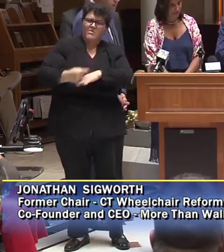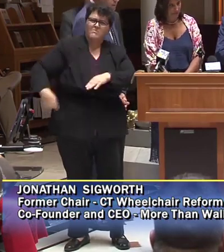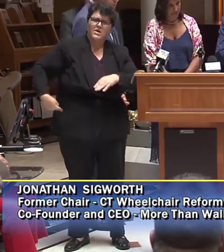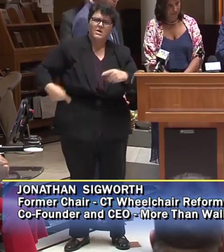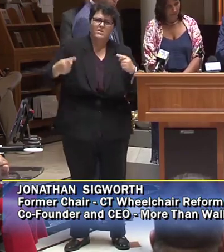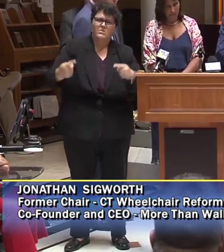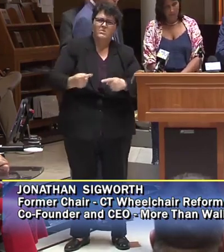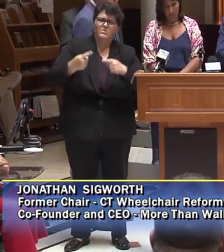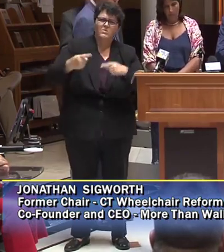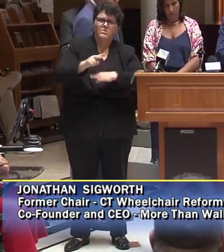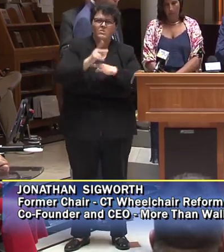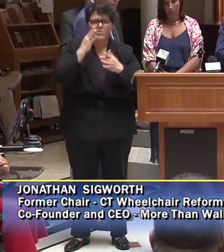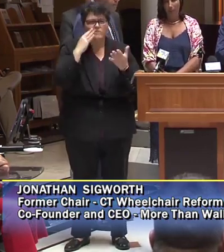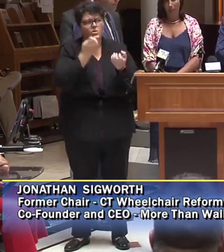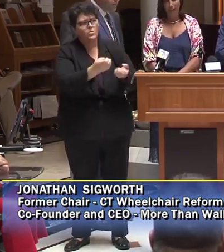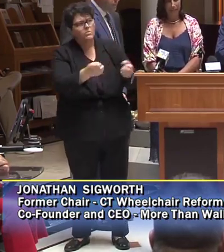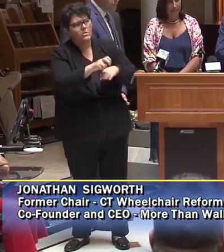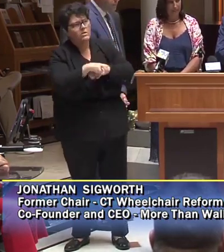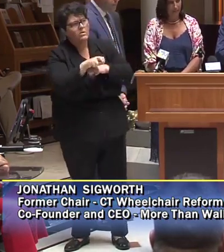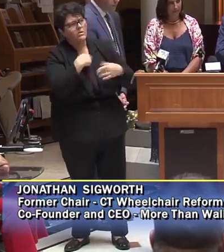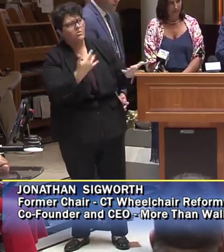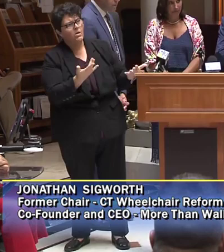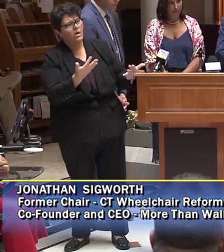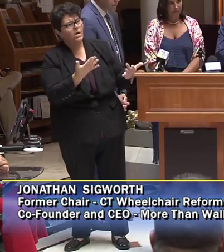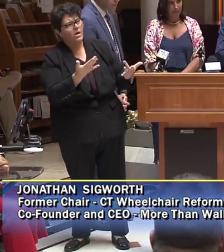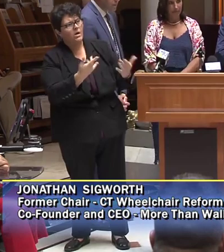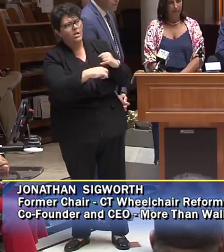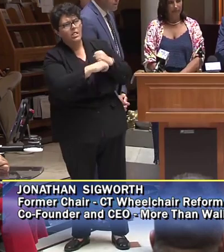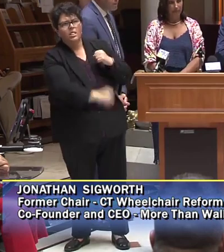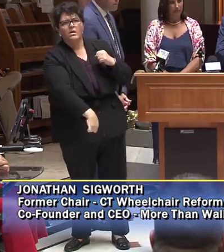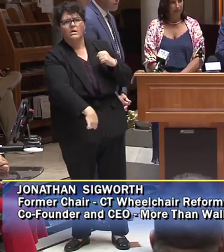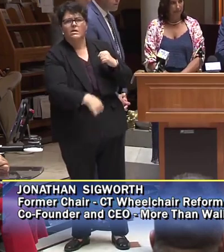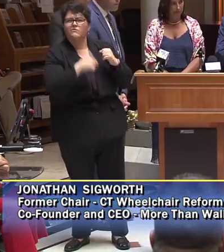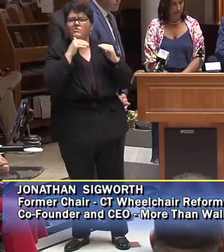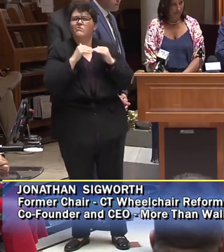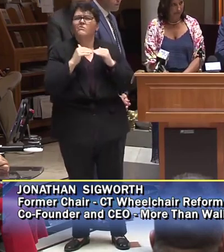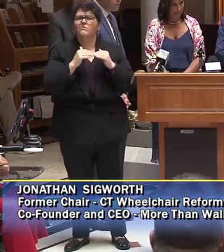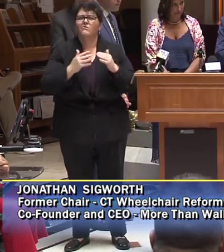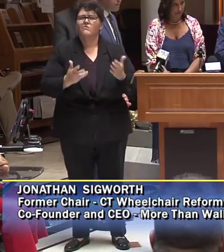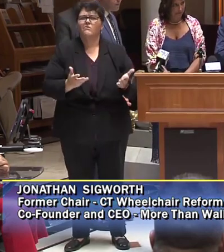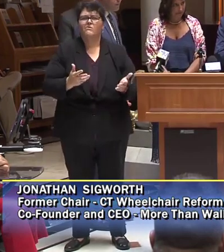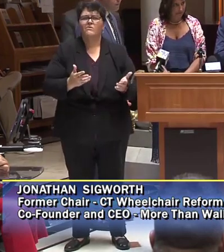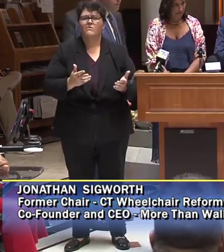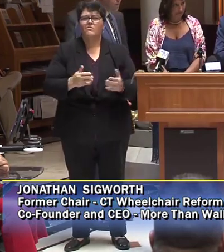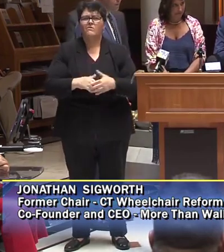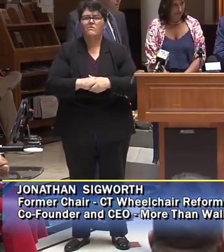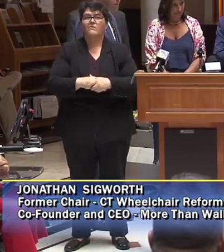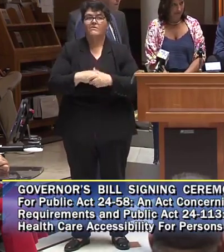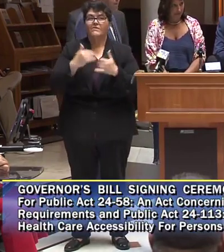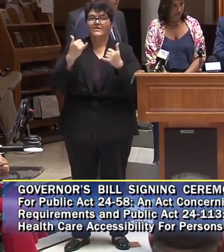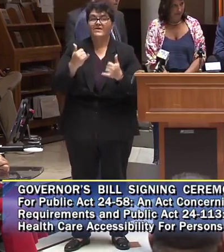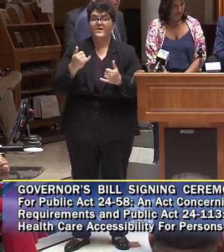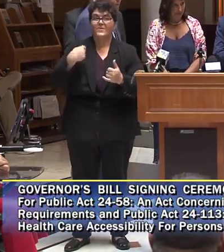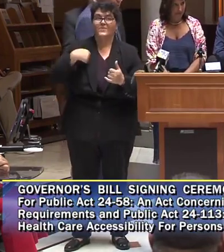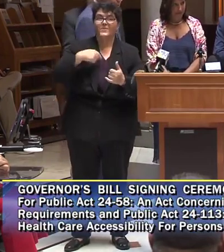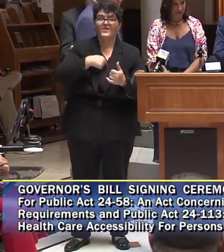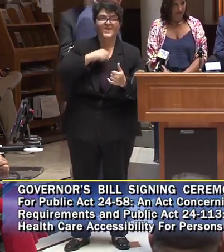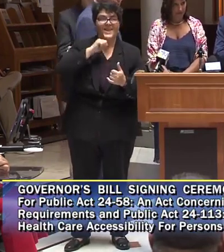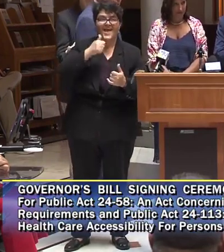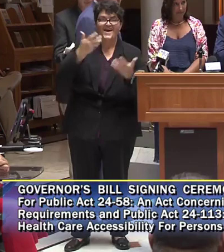delays. But, and I invite you to say it with me, we're not done.